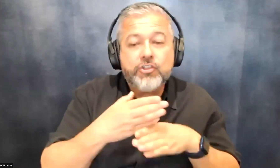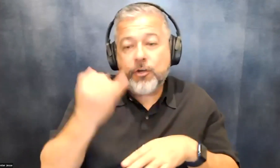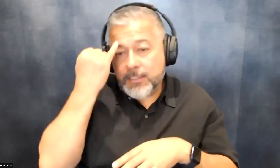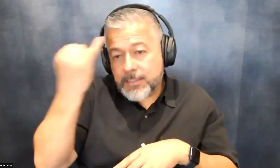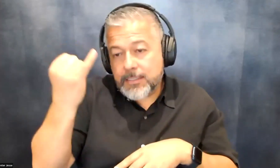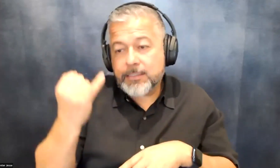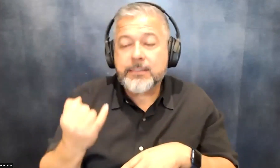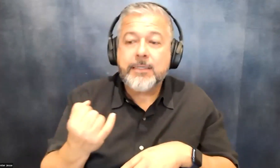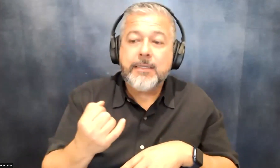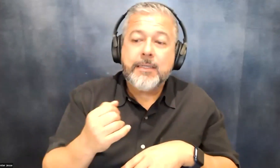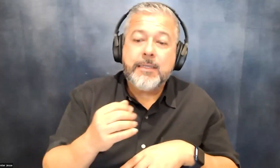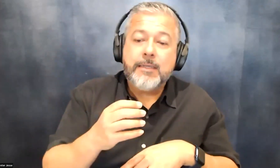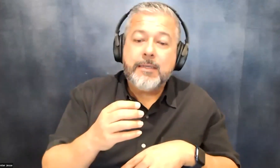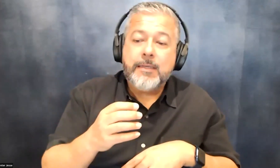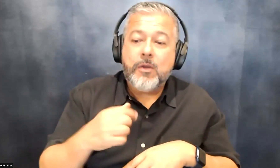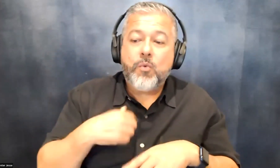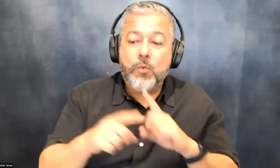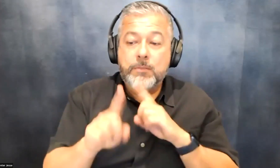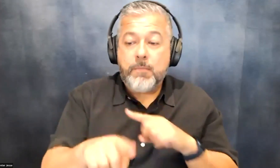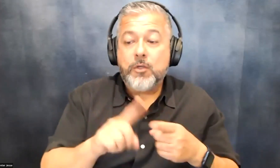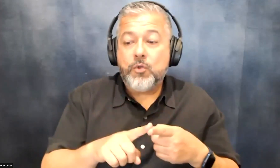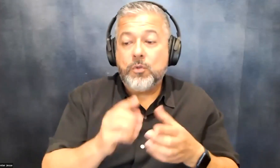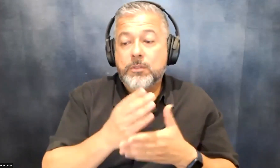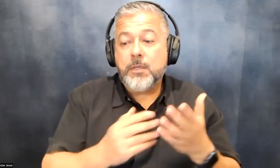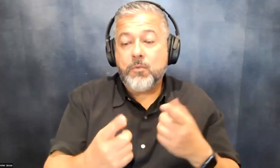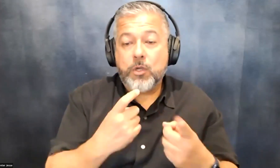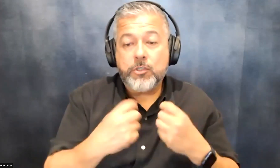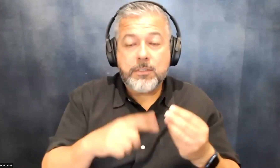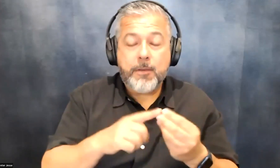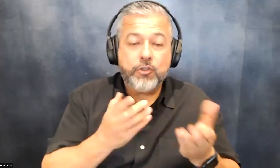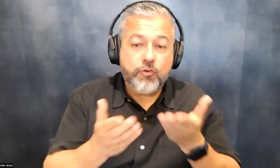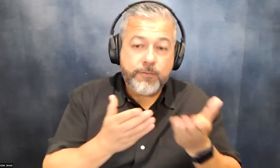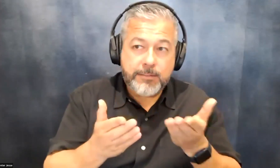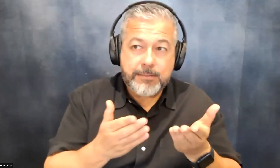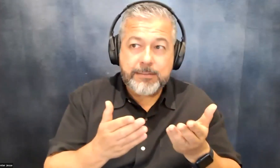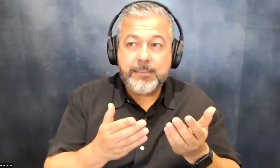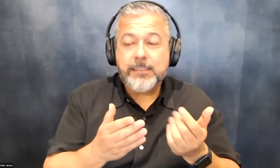ideas. We responded to some questions about services,